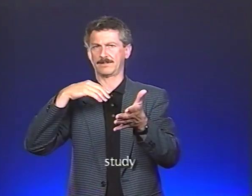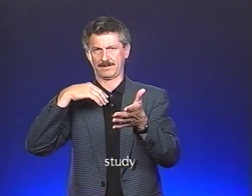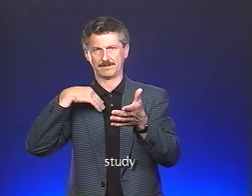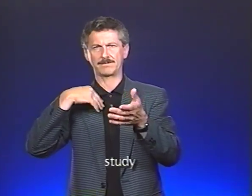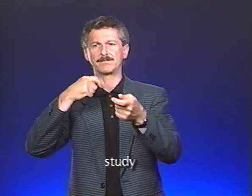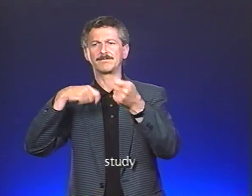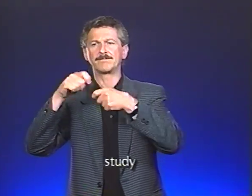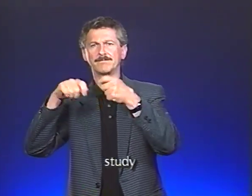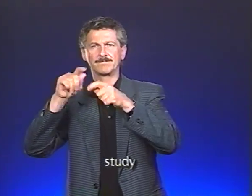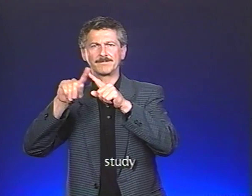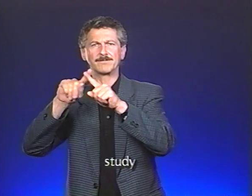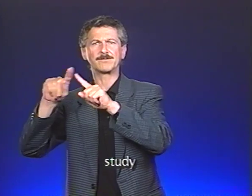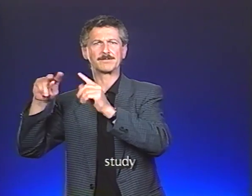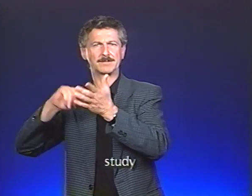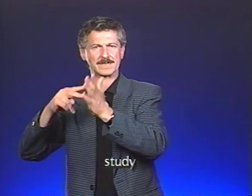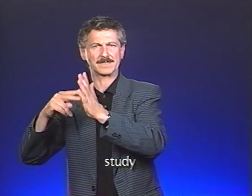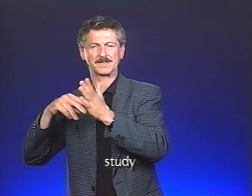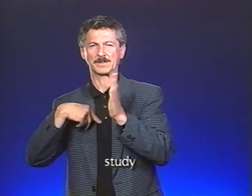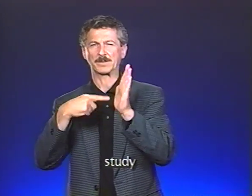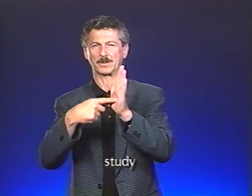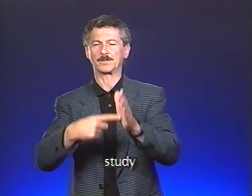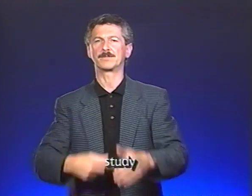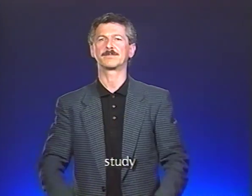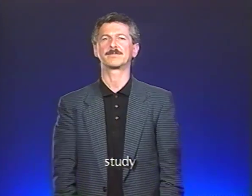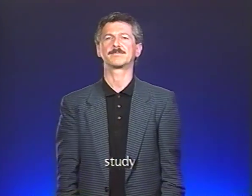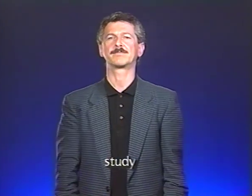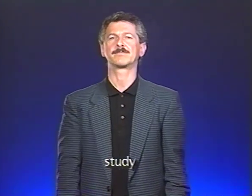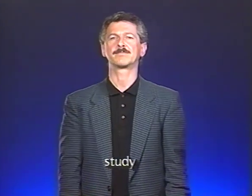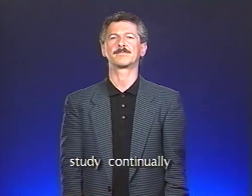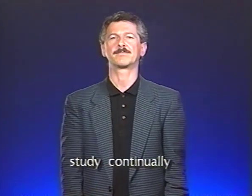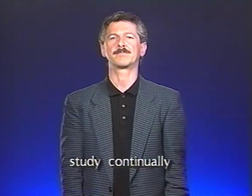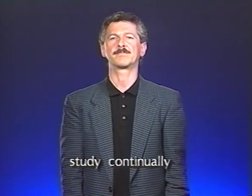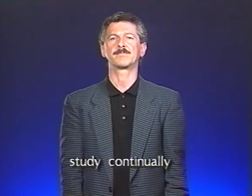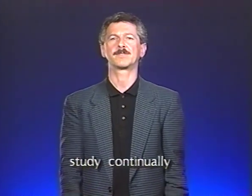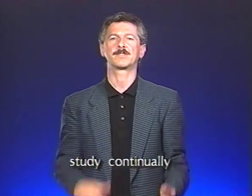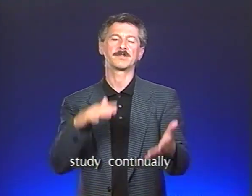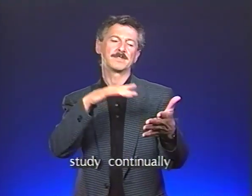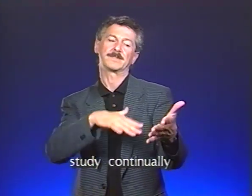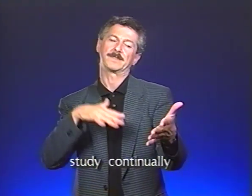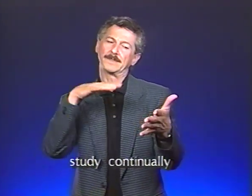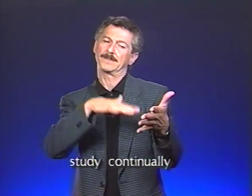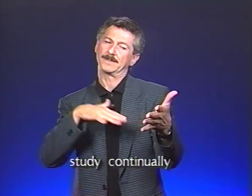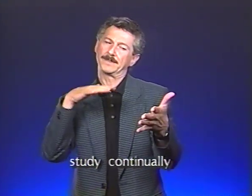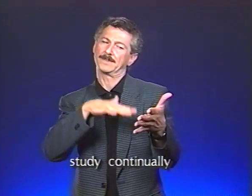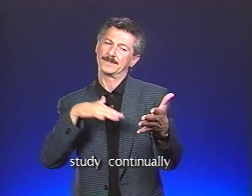how it can be modified to show a variety of different meanings. Here's some examples.